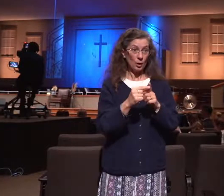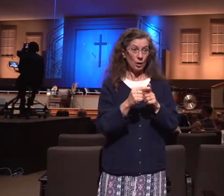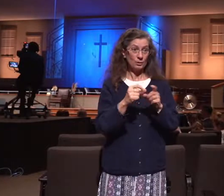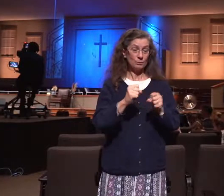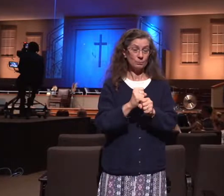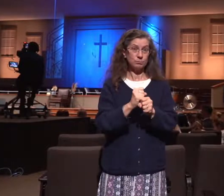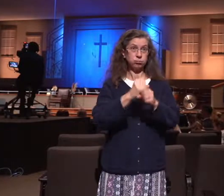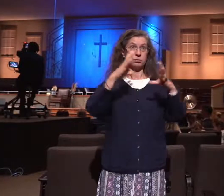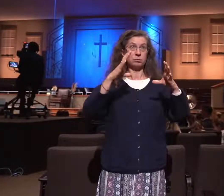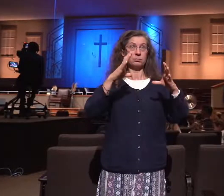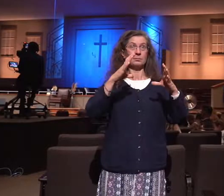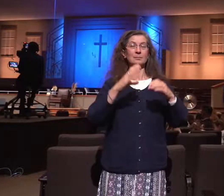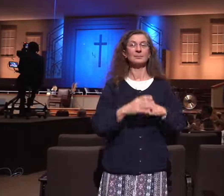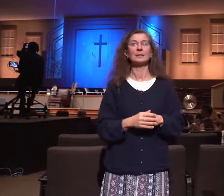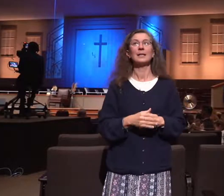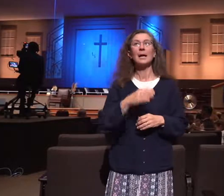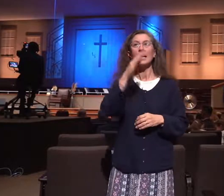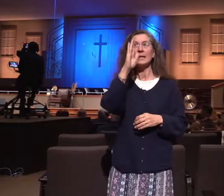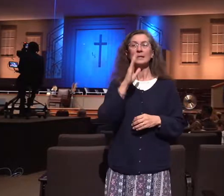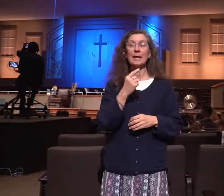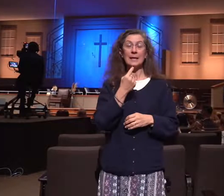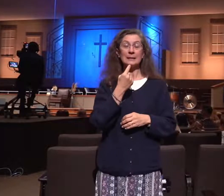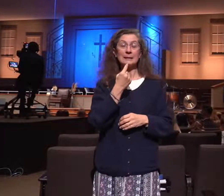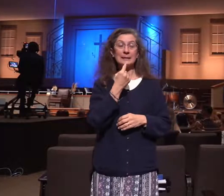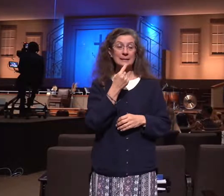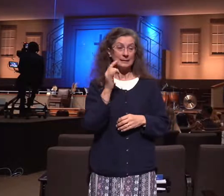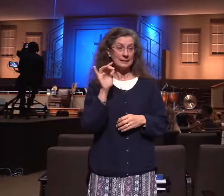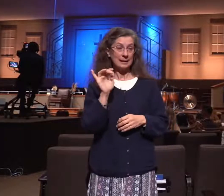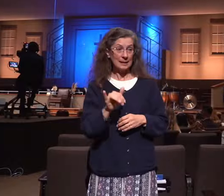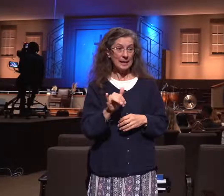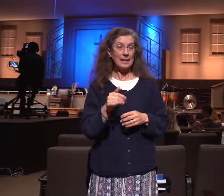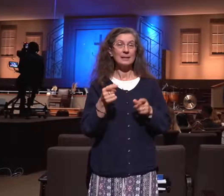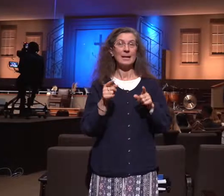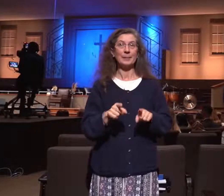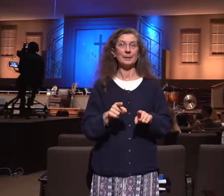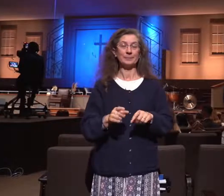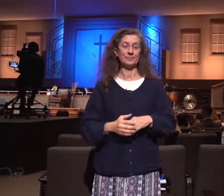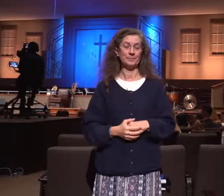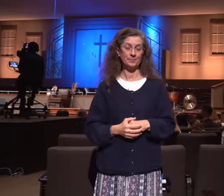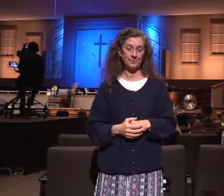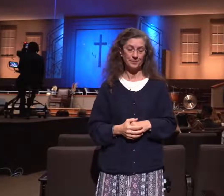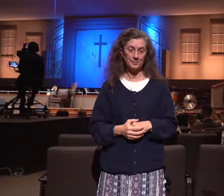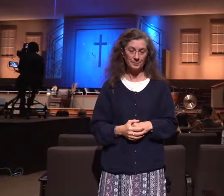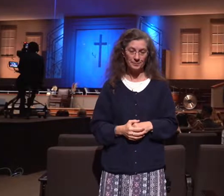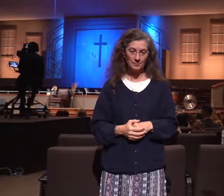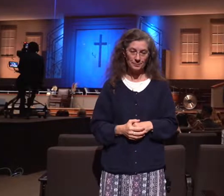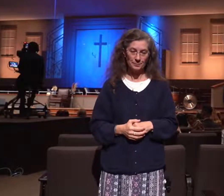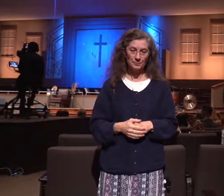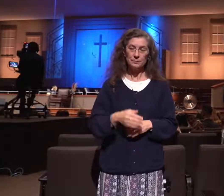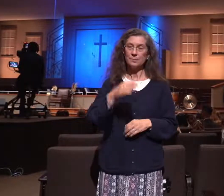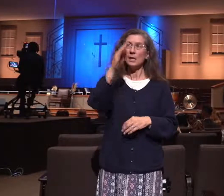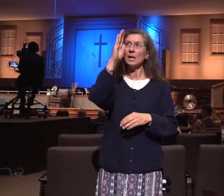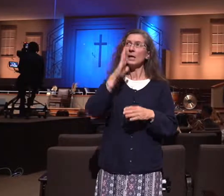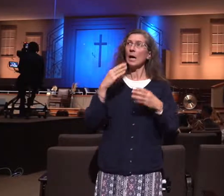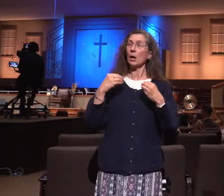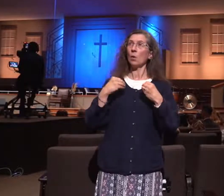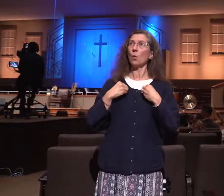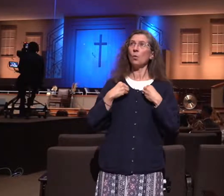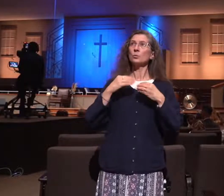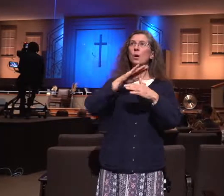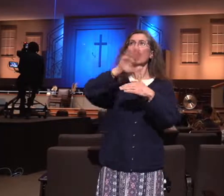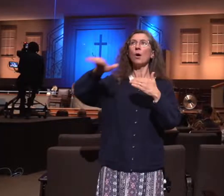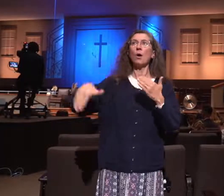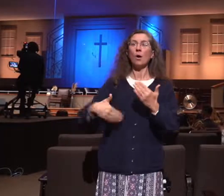Genesis 1, God said and it was, God said and it was, God said and it was. So God owns the